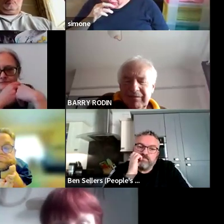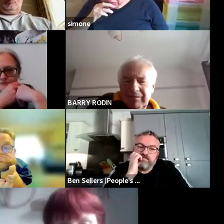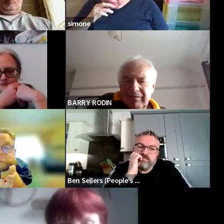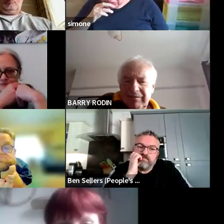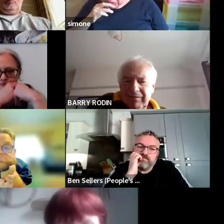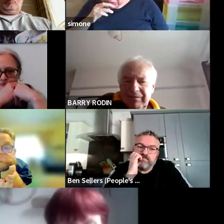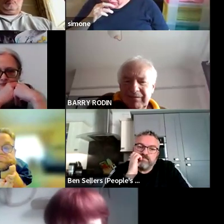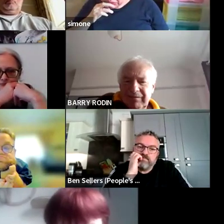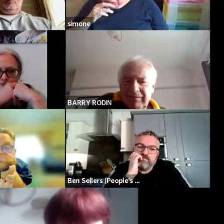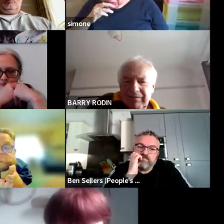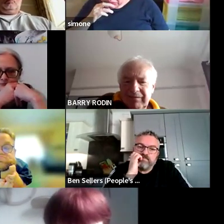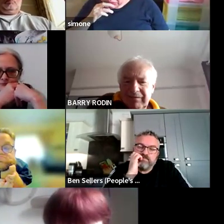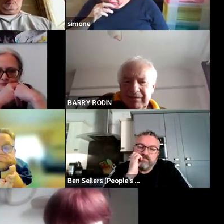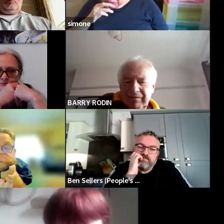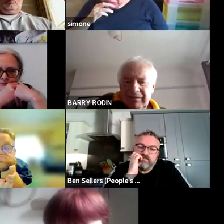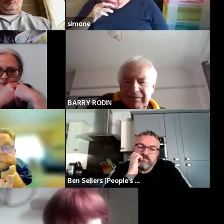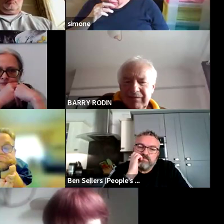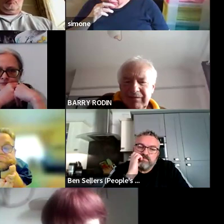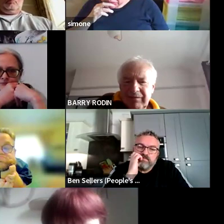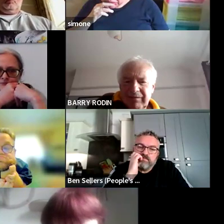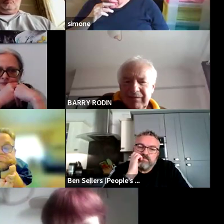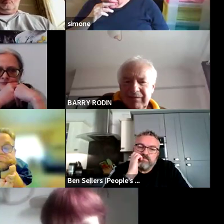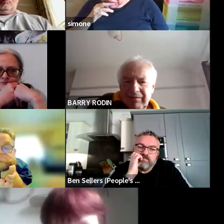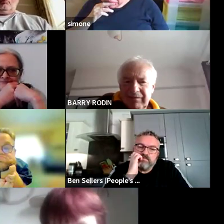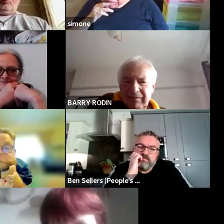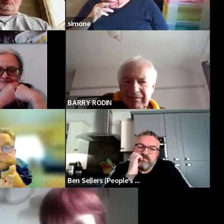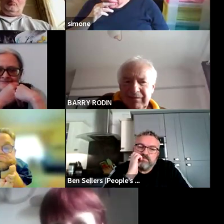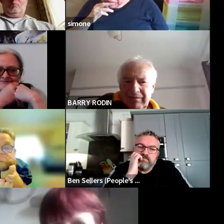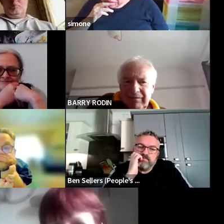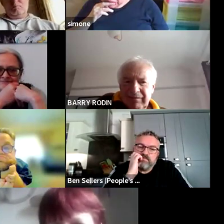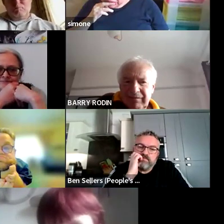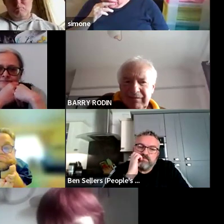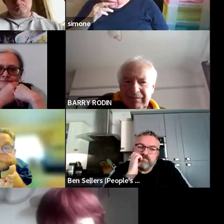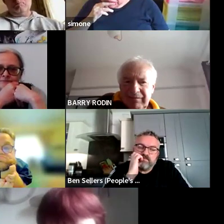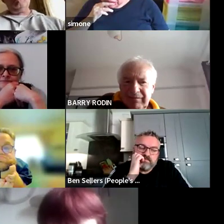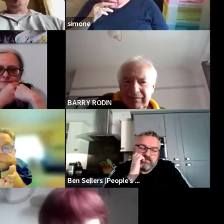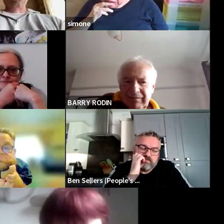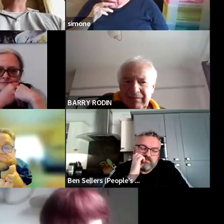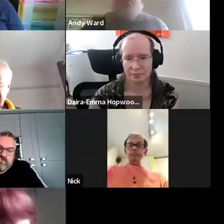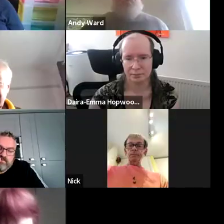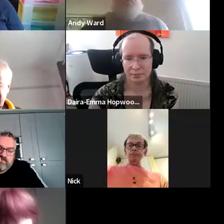gonna share my screen if I can. All right, so I'll hand over the meeting to you. Thank you.